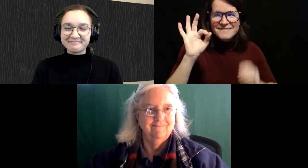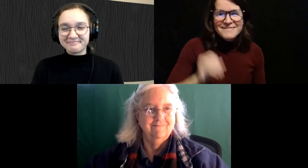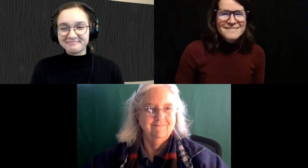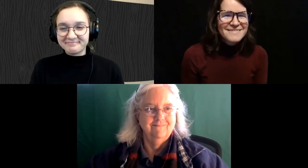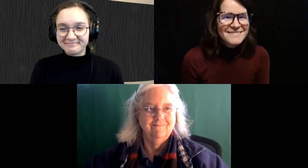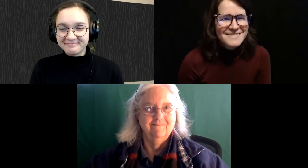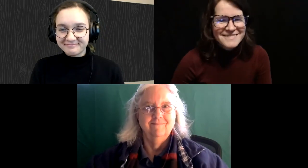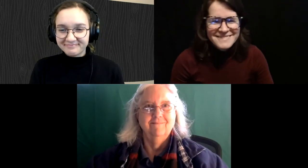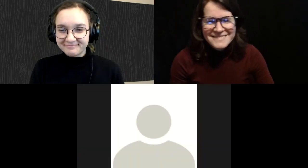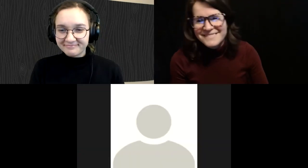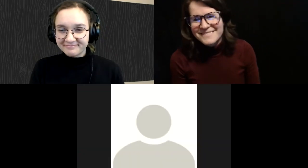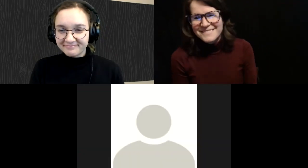Thank you. Perfect.